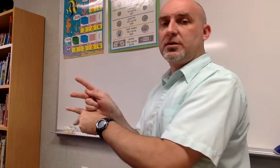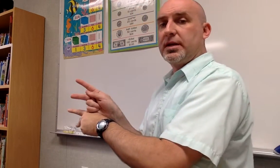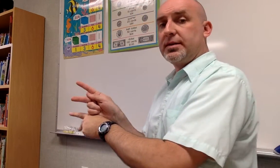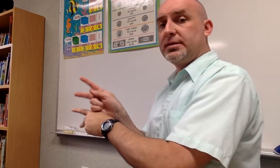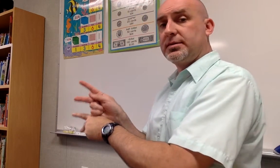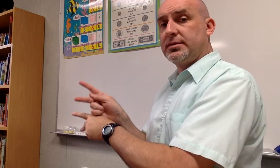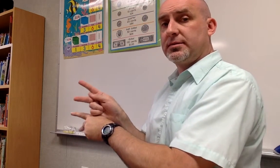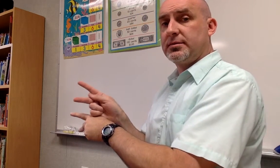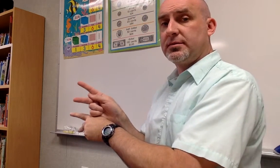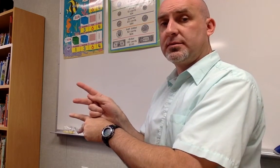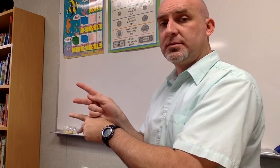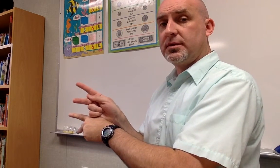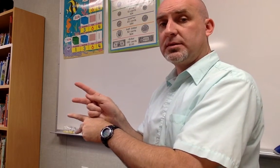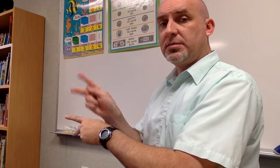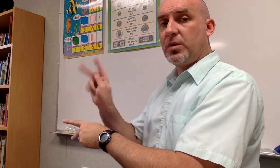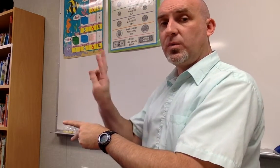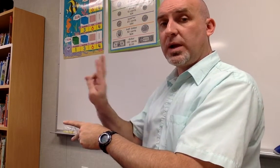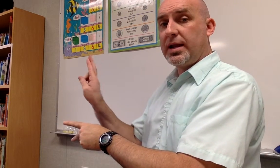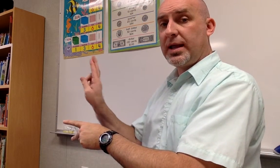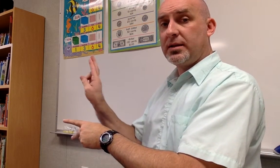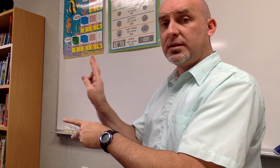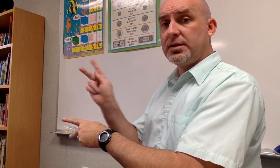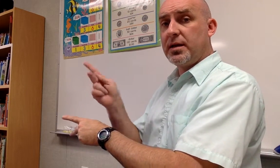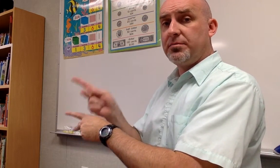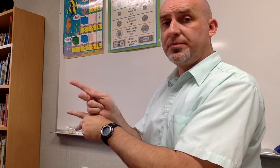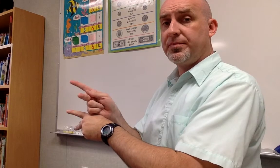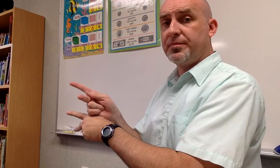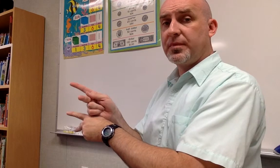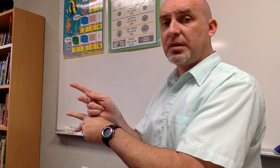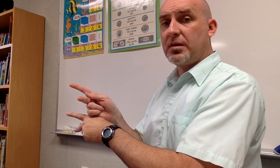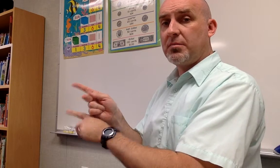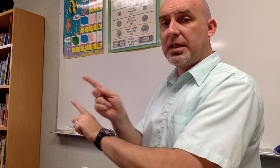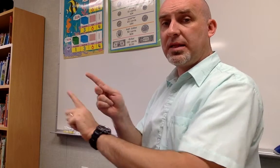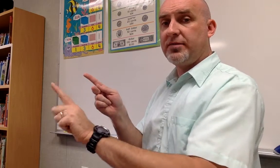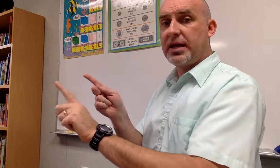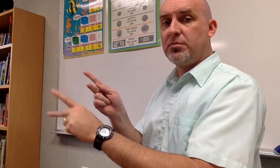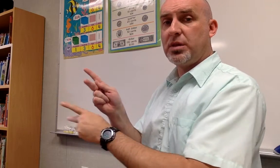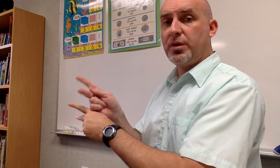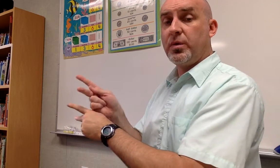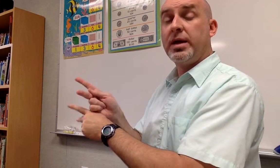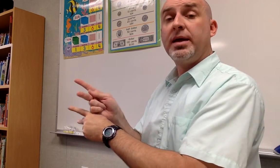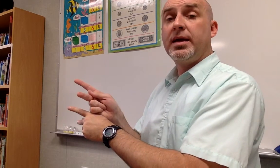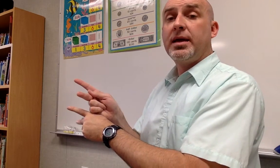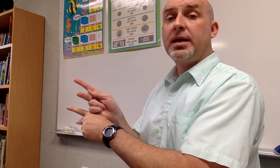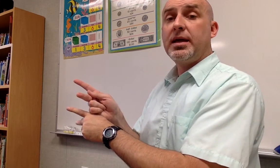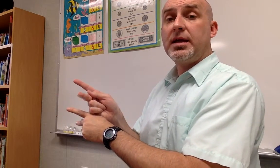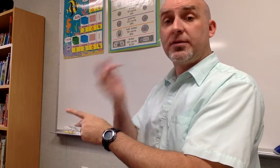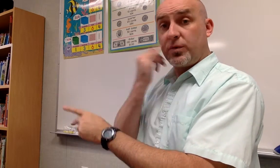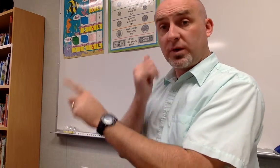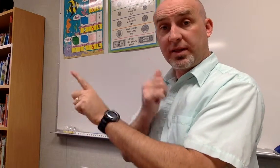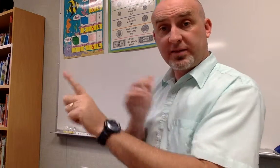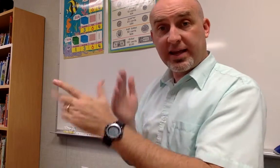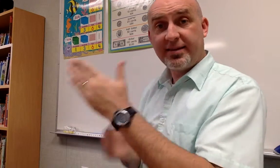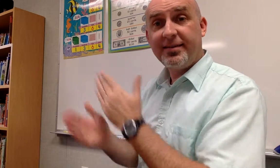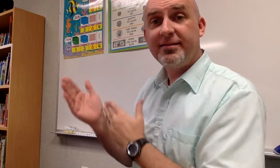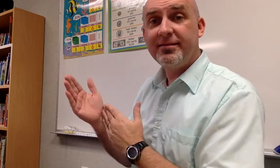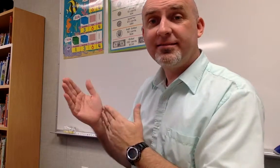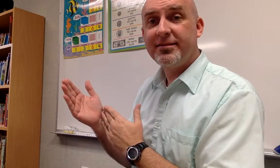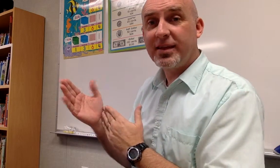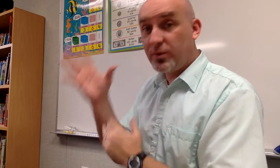like this. It's my right hand on top, my left hand below. If you are left-handed, can you guess